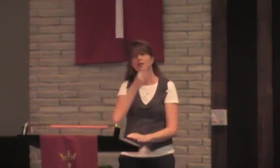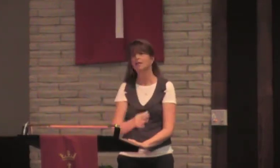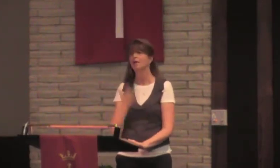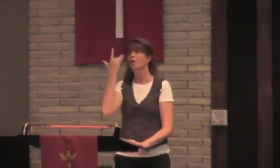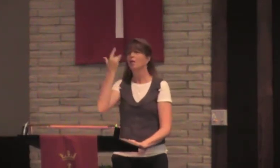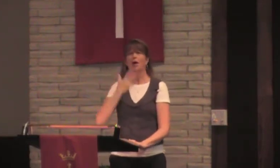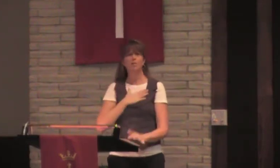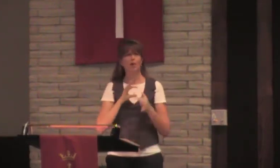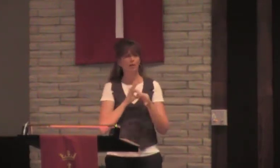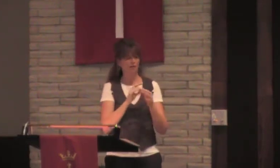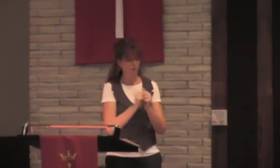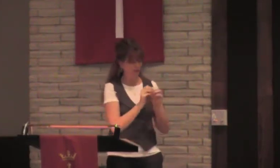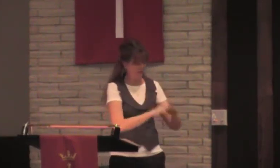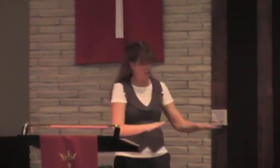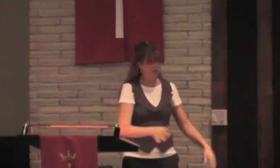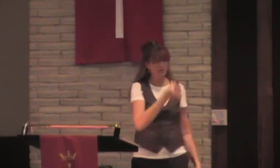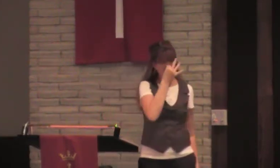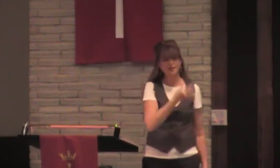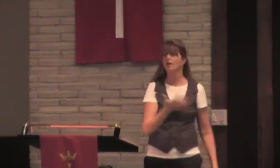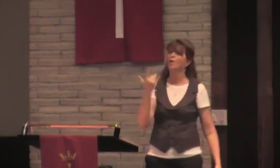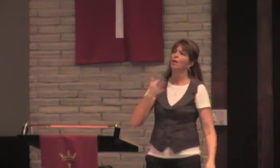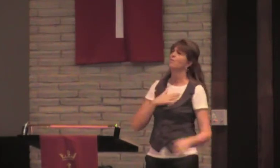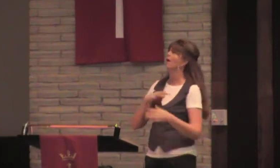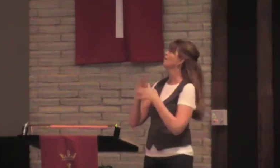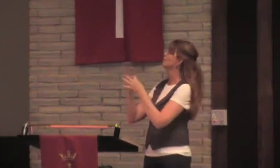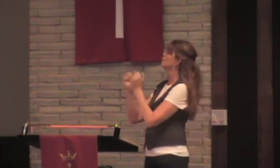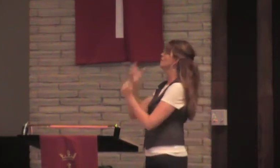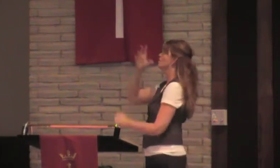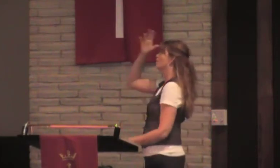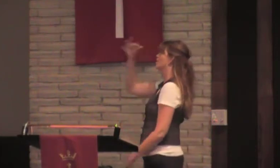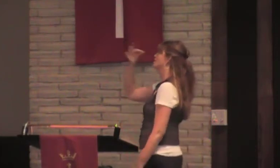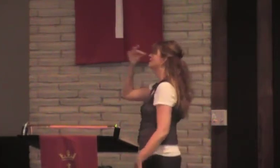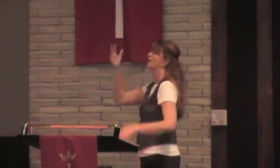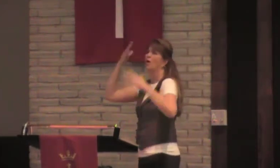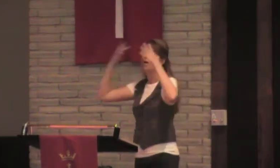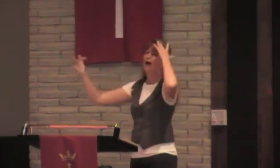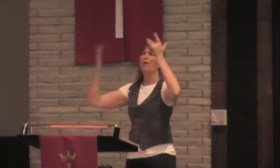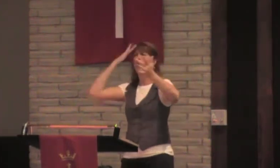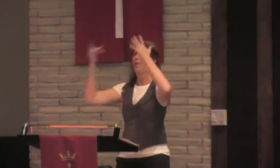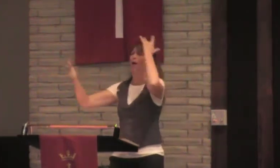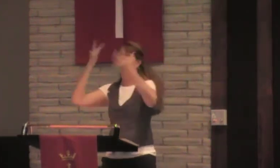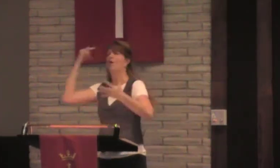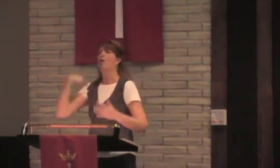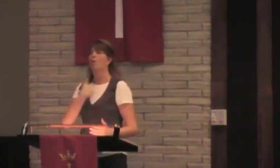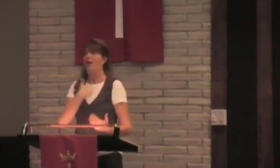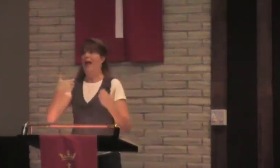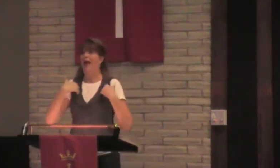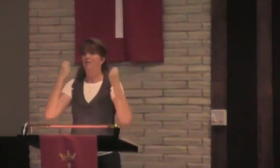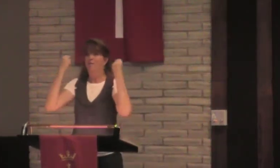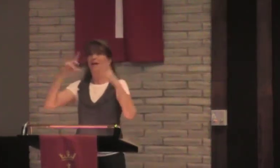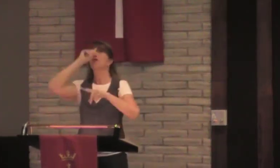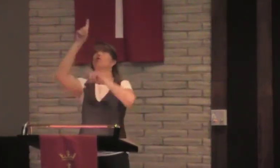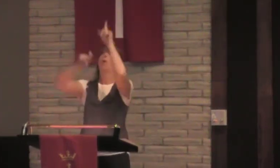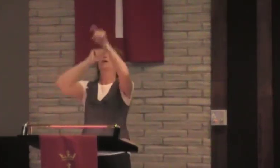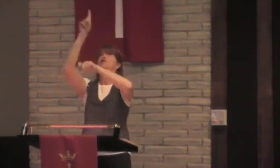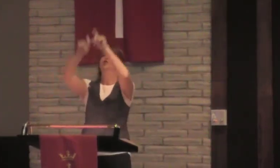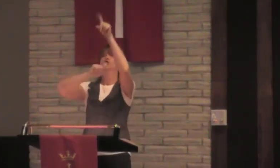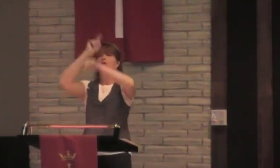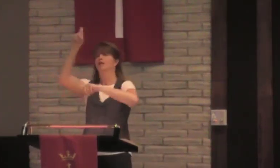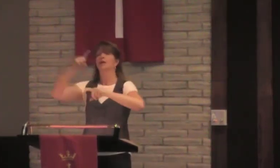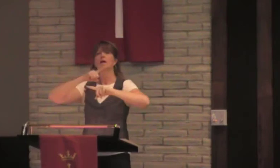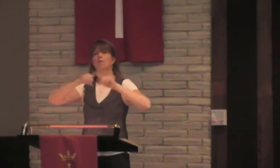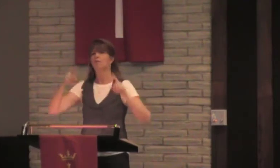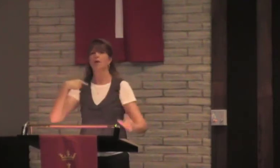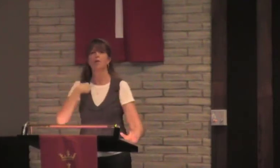are my relationships terrible? Why is my relationship with my children terrible? Or with my parents? Why? We